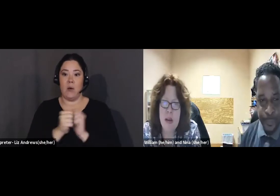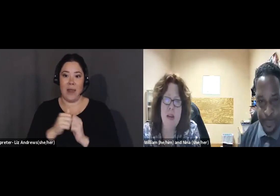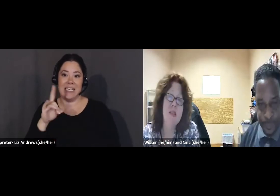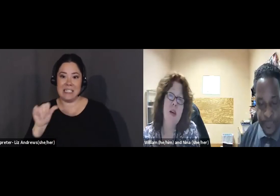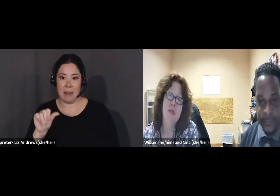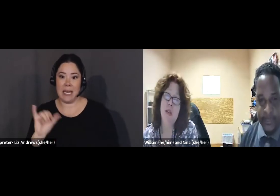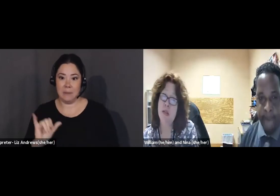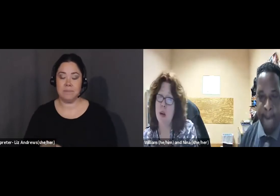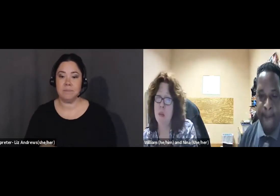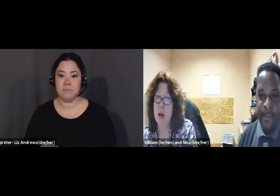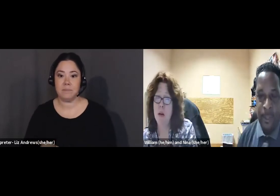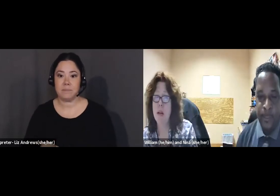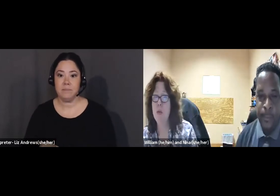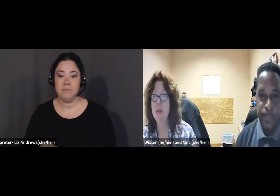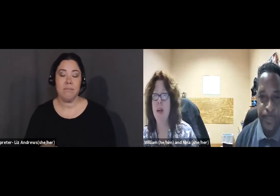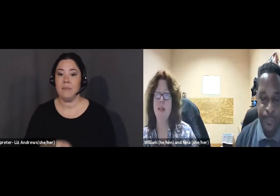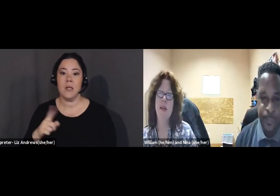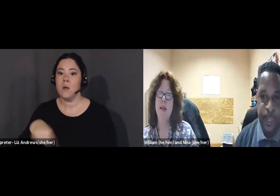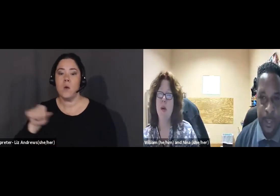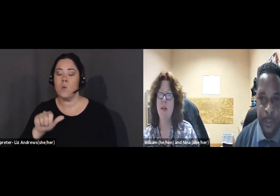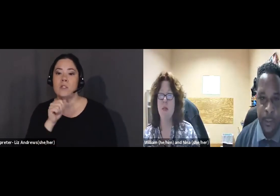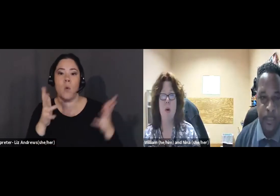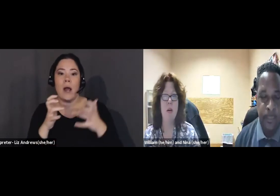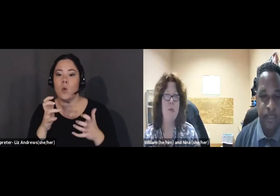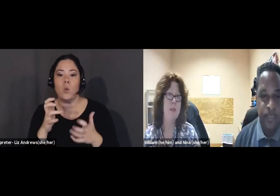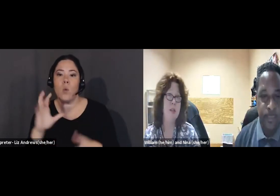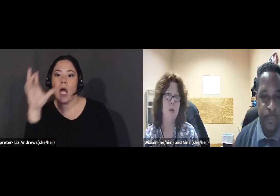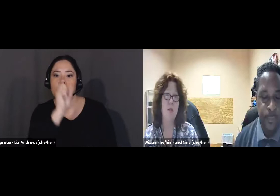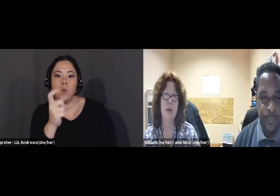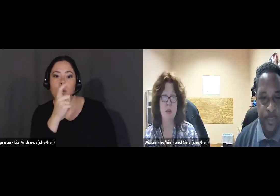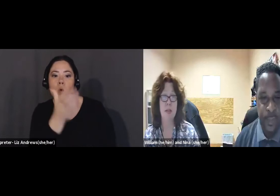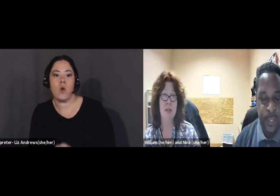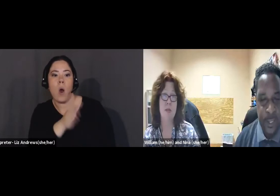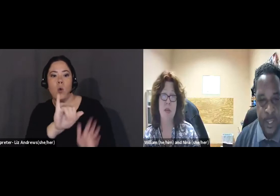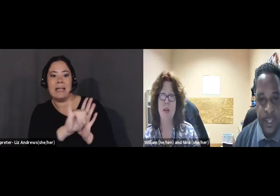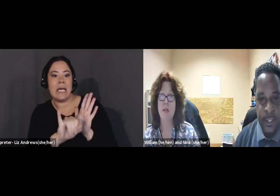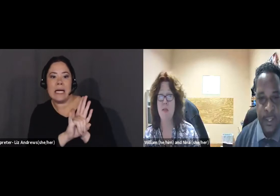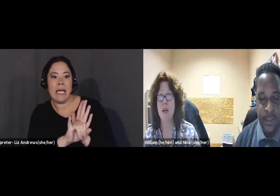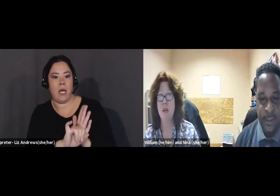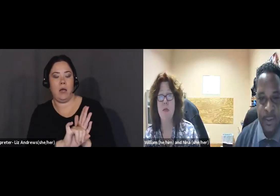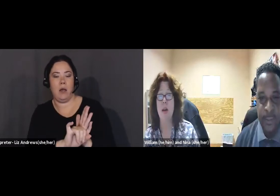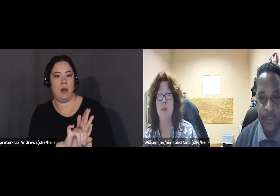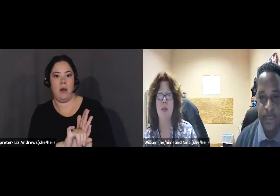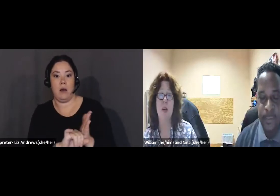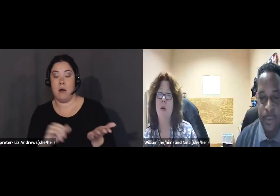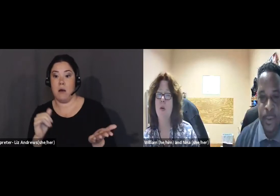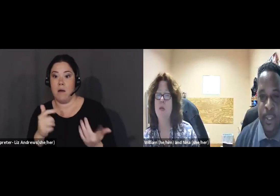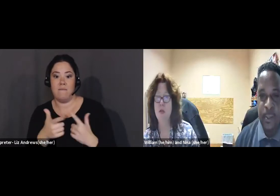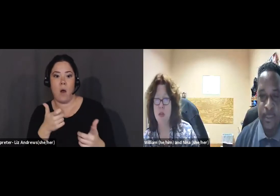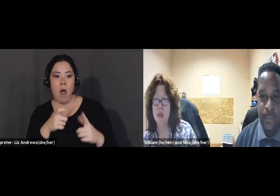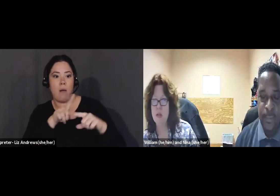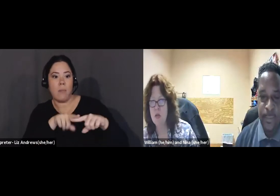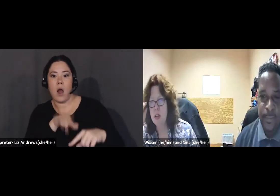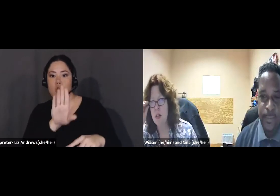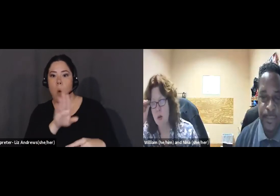We don't want to make assumptions about anyone's identity based upon physical appearances because of stereotypes